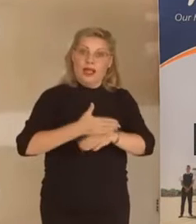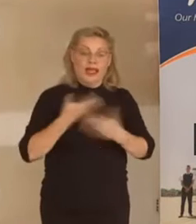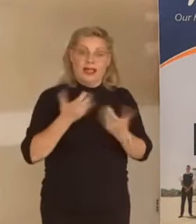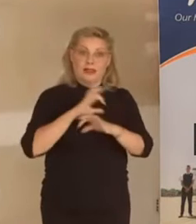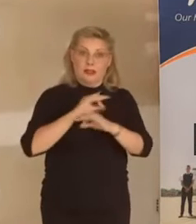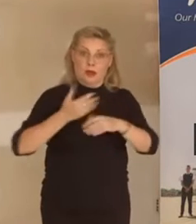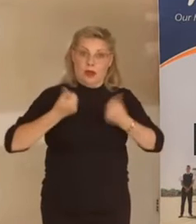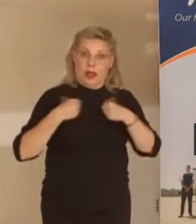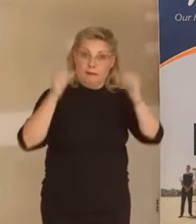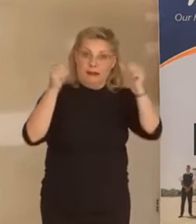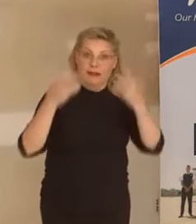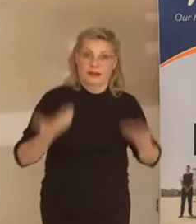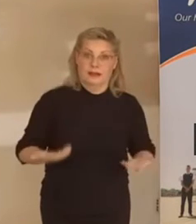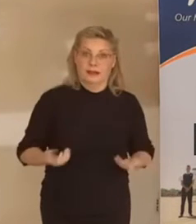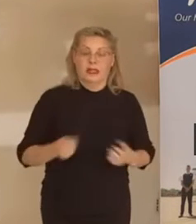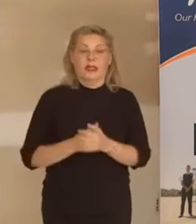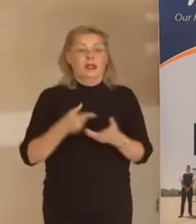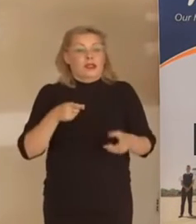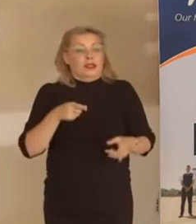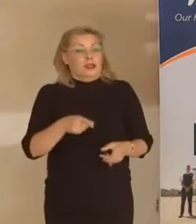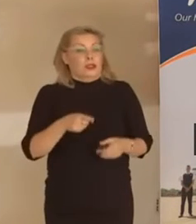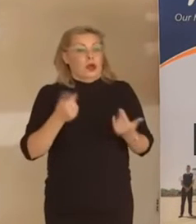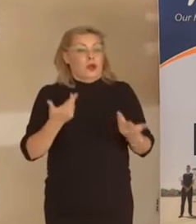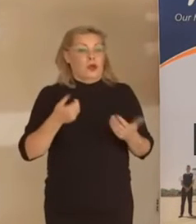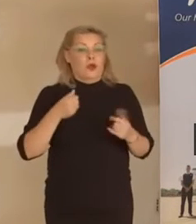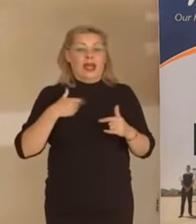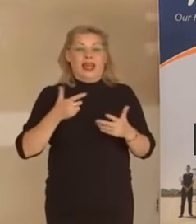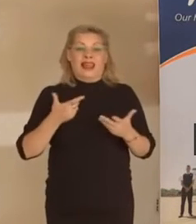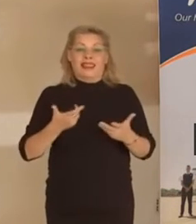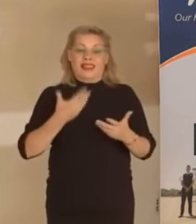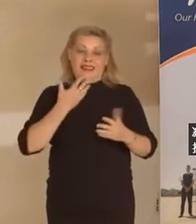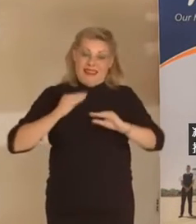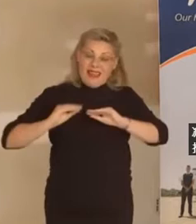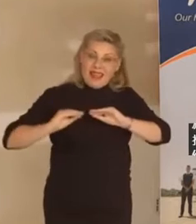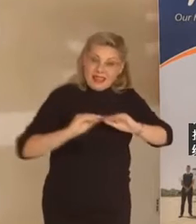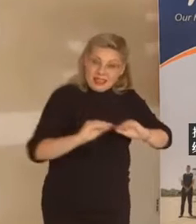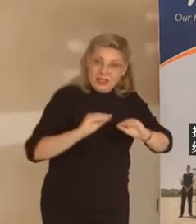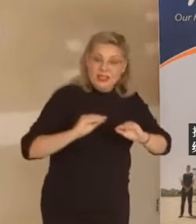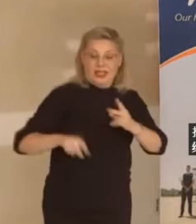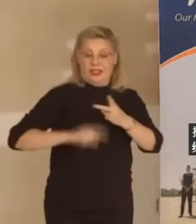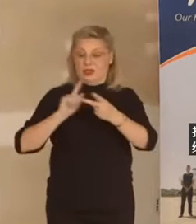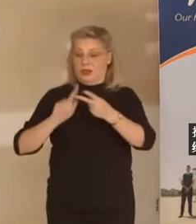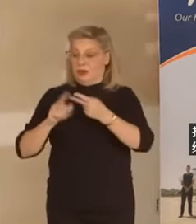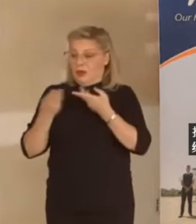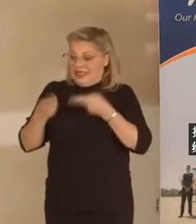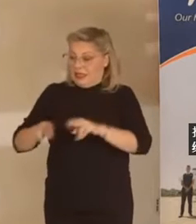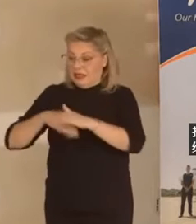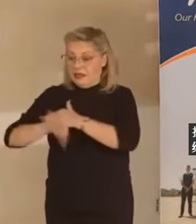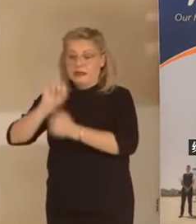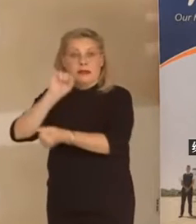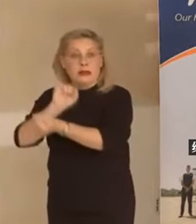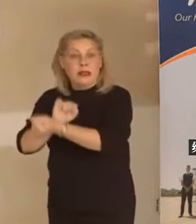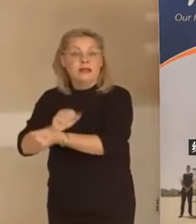of recidivism, deaths in custody, educational and health outcomes.